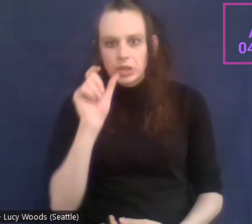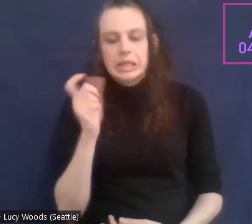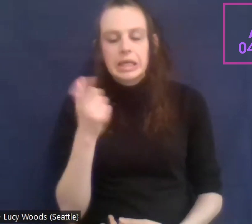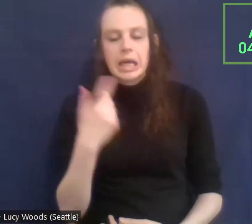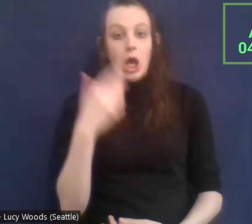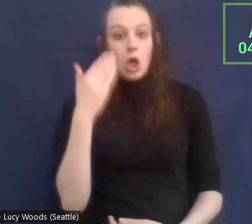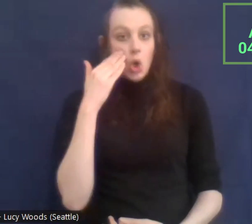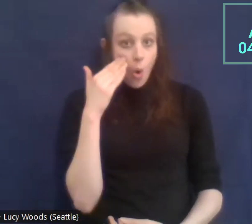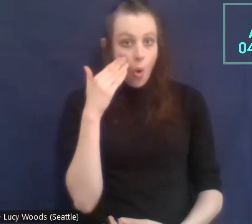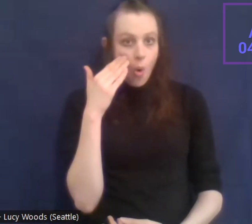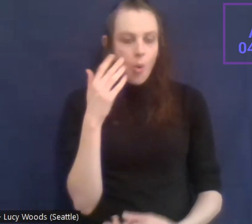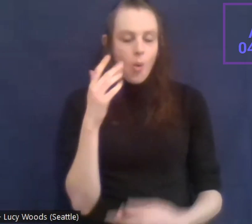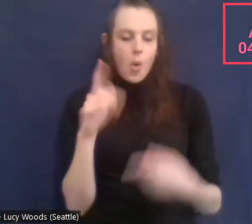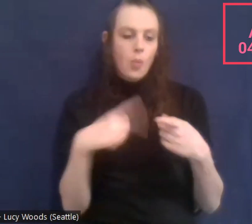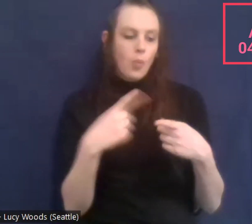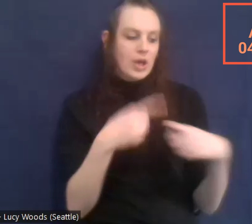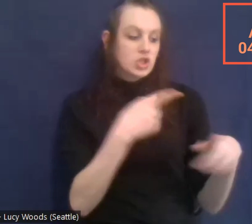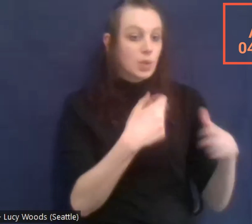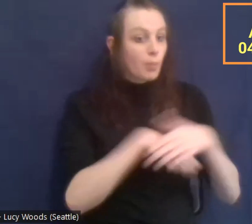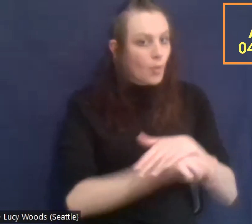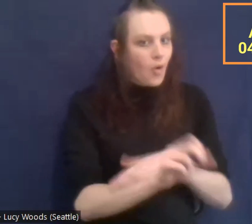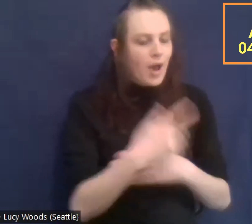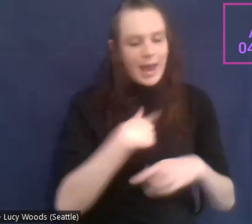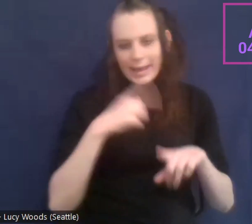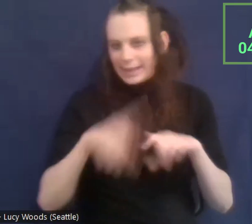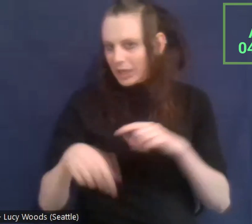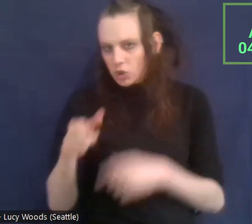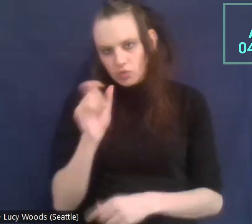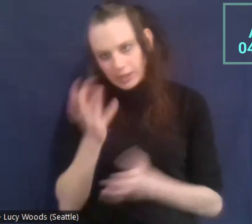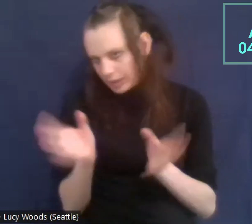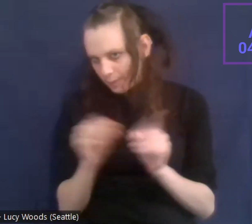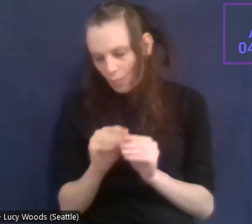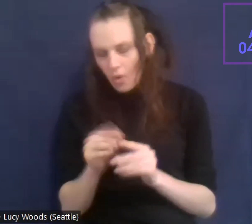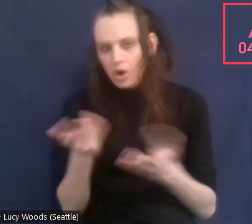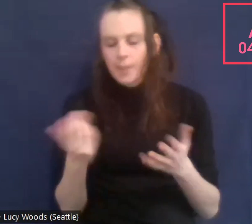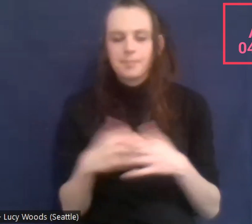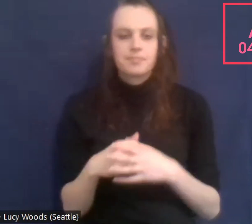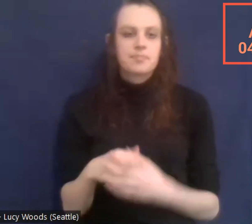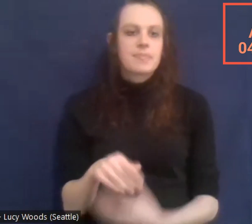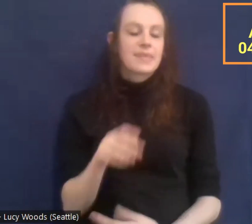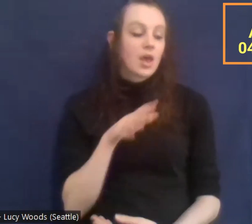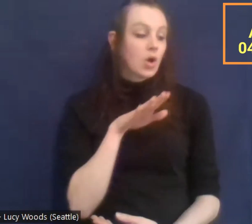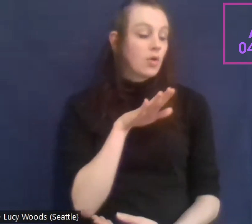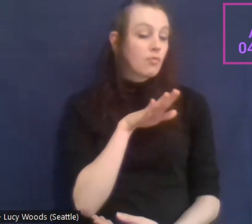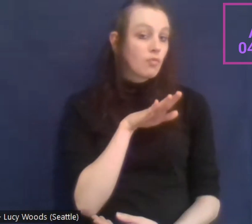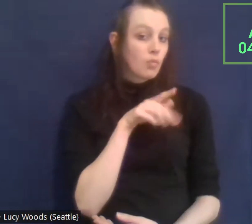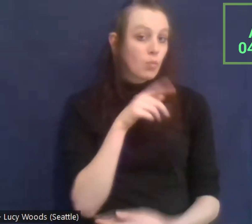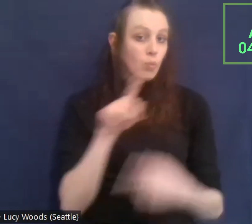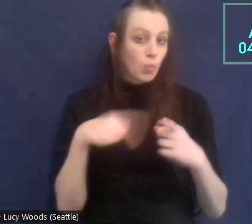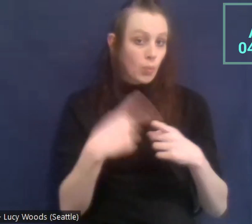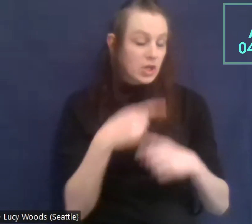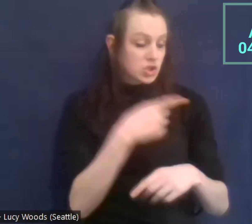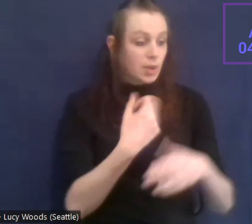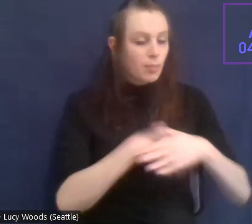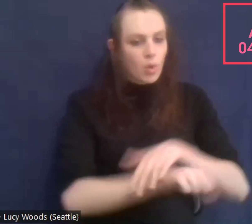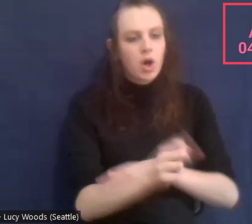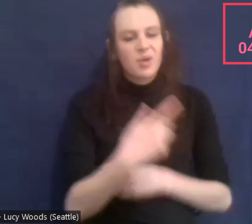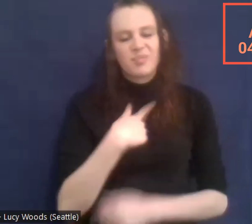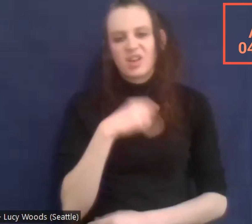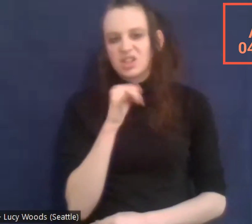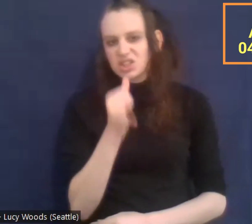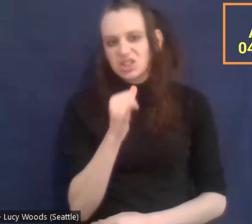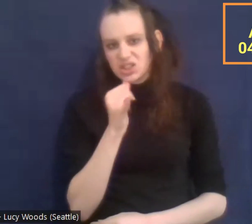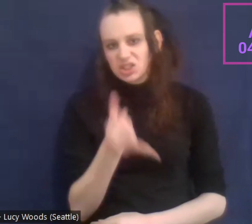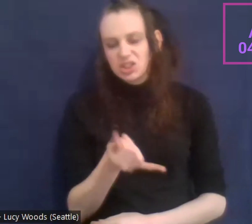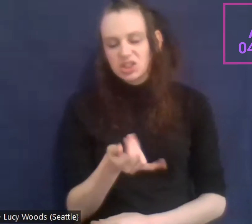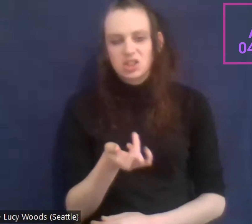born because I was going to be a responsible adult. And then I was hung over for her birth. And then after she was born,